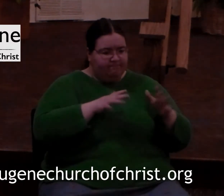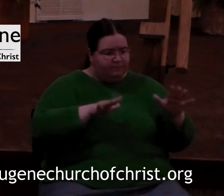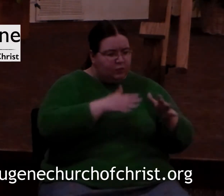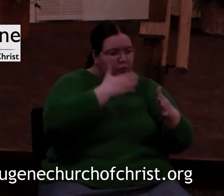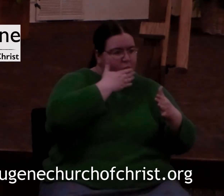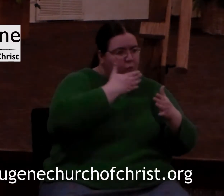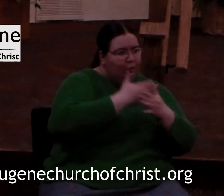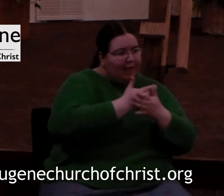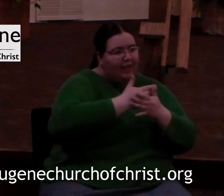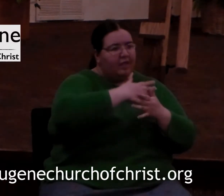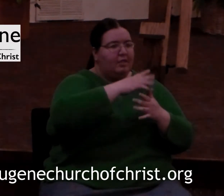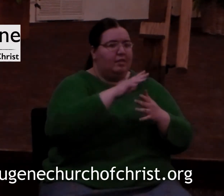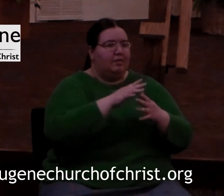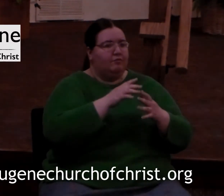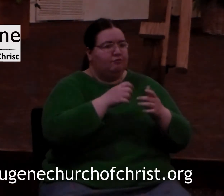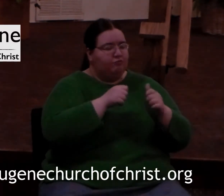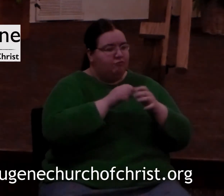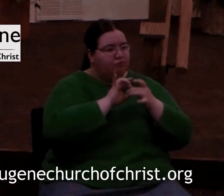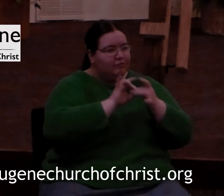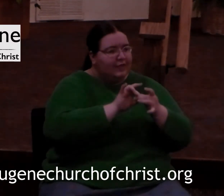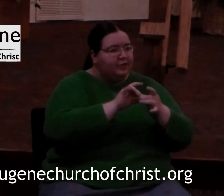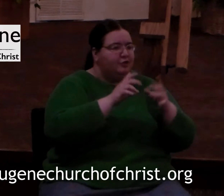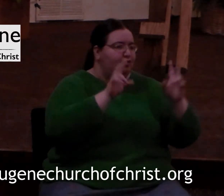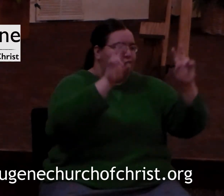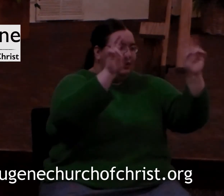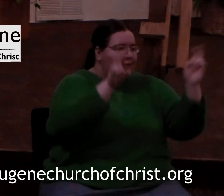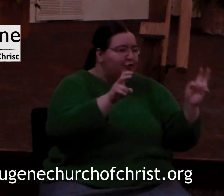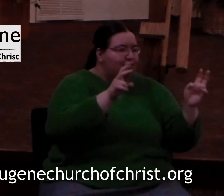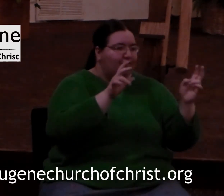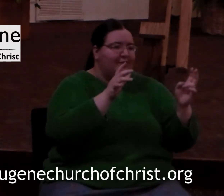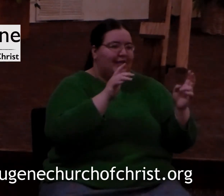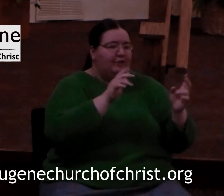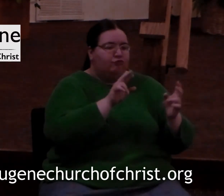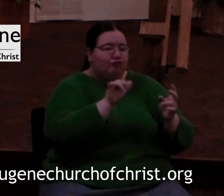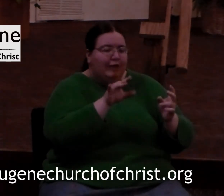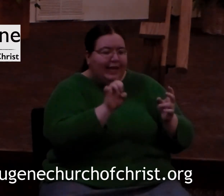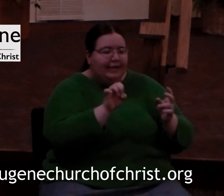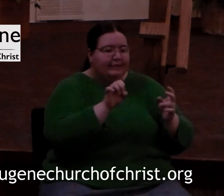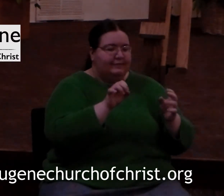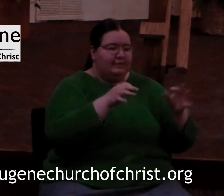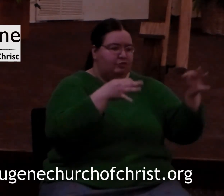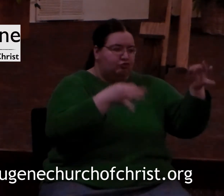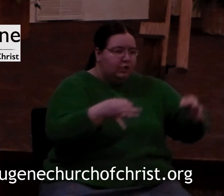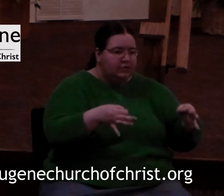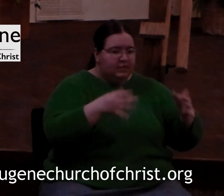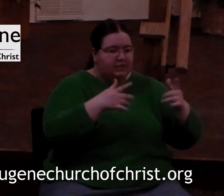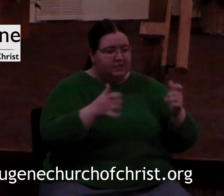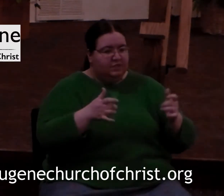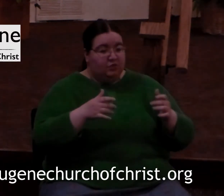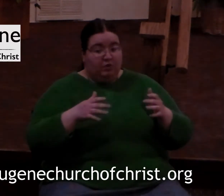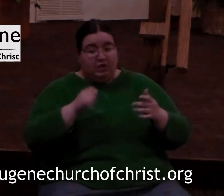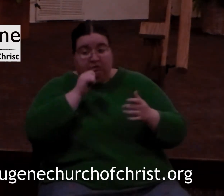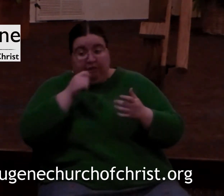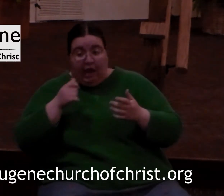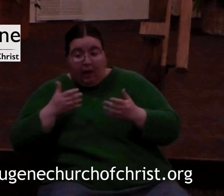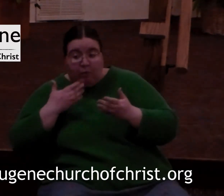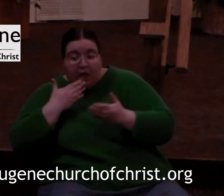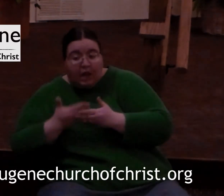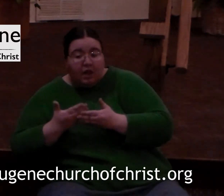God is in control. And maybe that's the great sin of all of these 9 as we look at them, is just the unwillingness